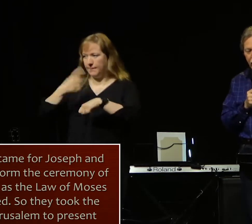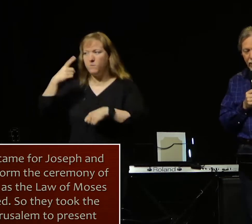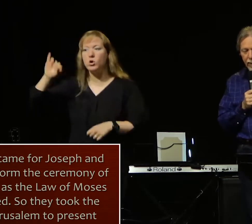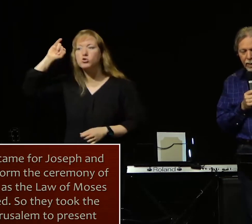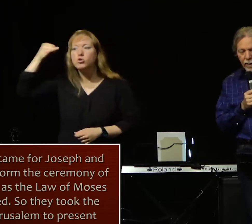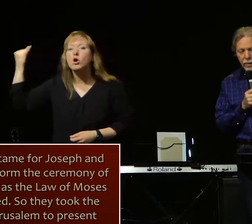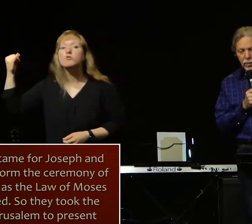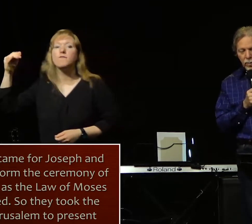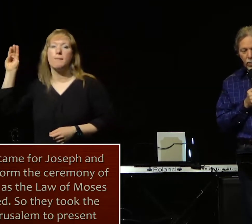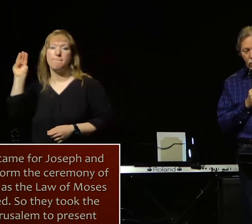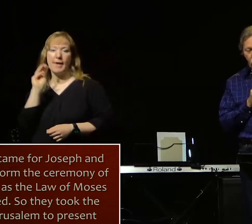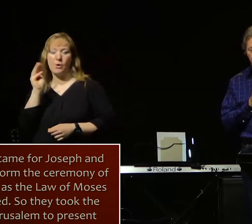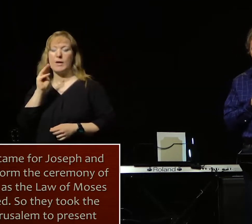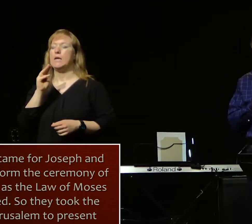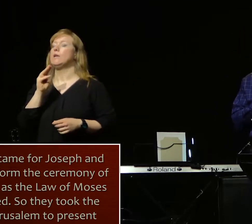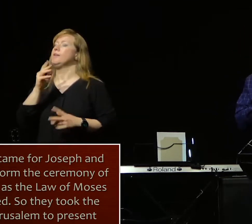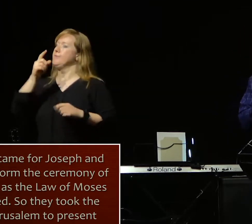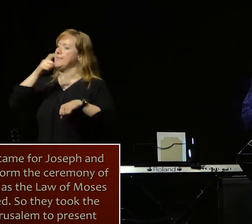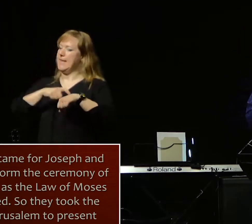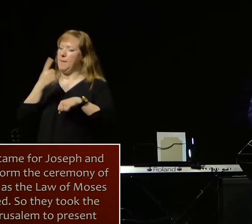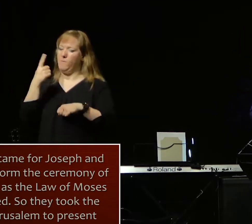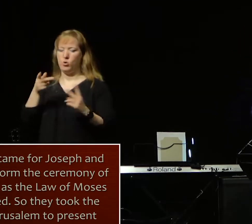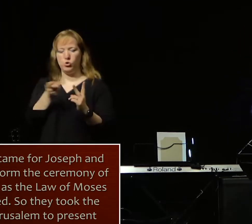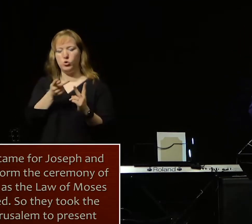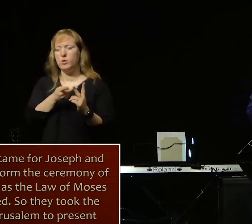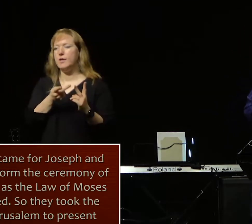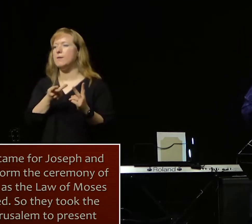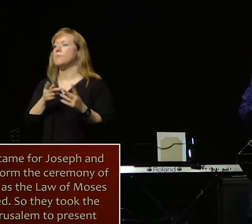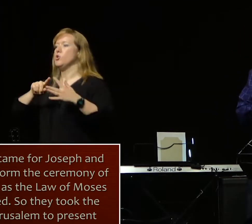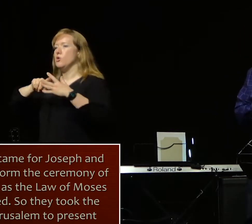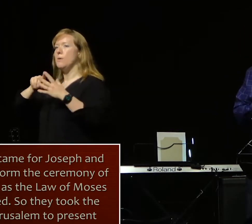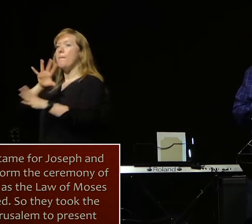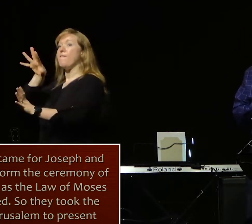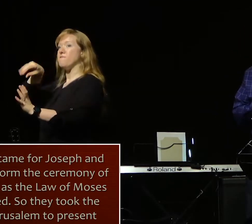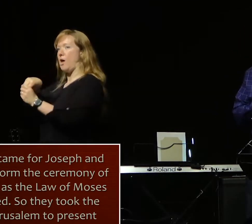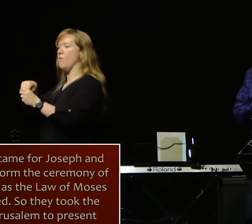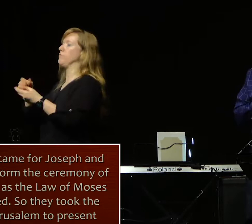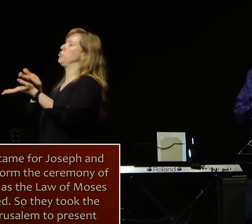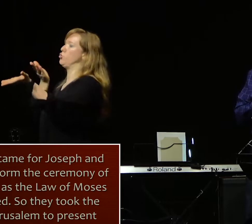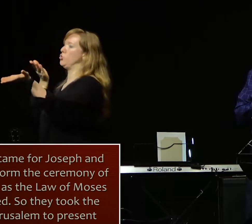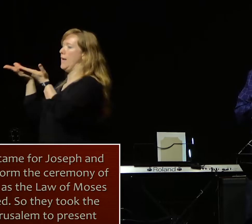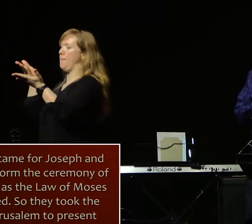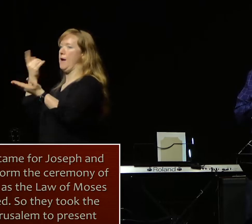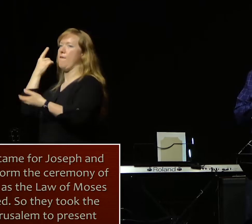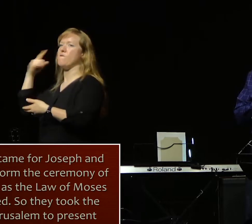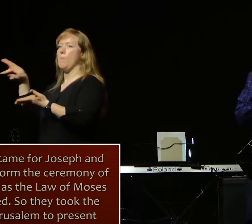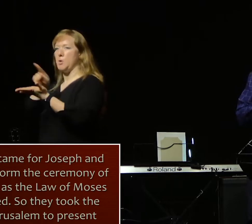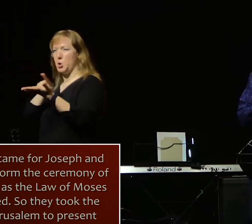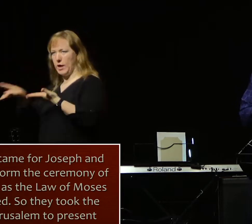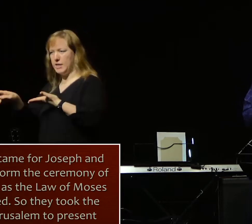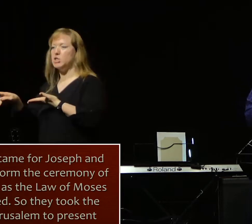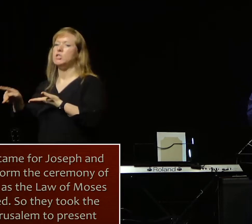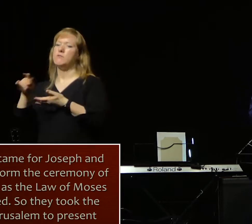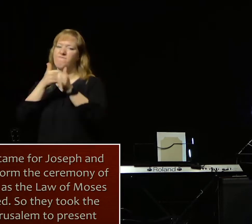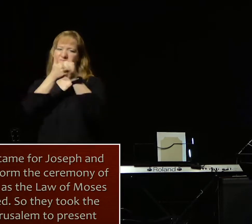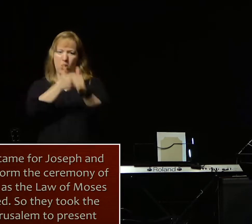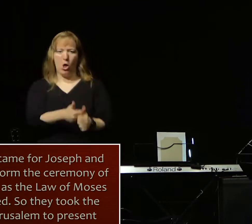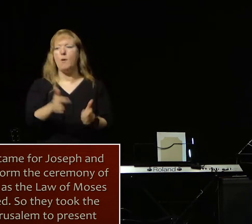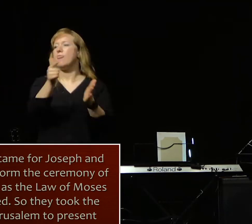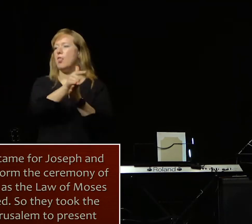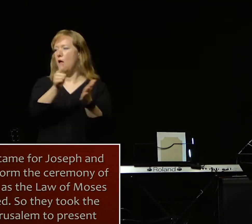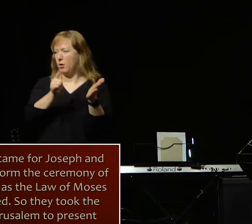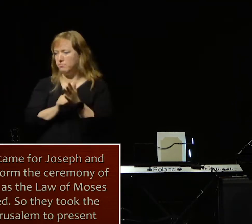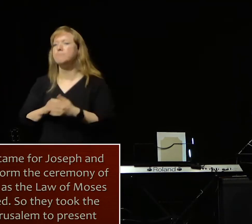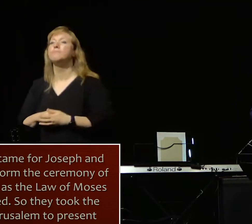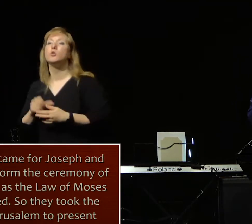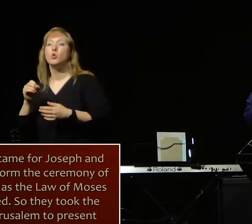and Mary to perform the ceremony of purification, as the law of Moses commanded. So they took the